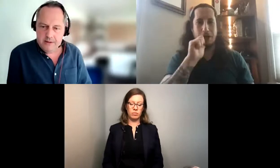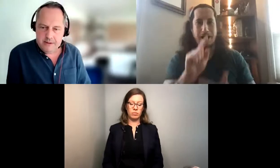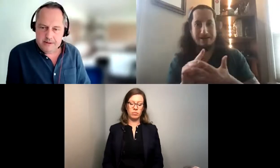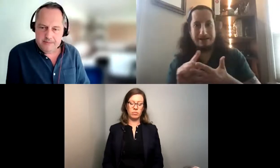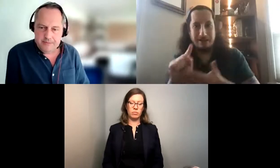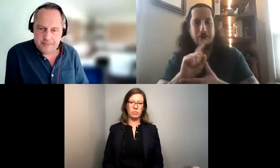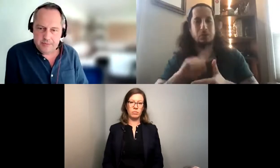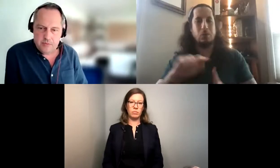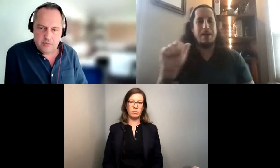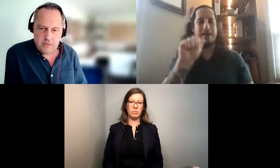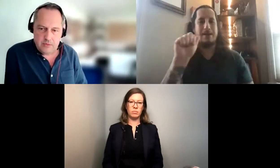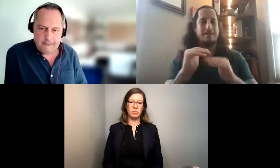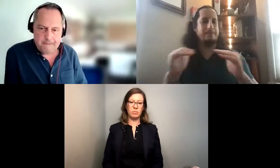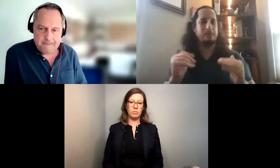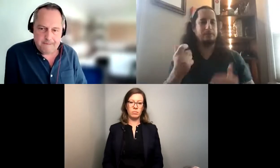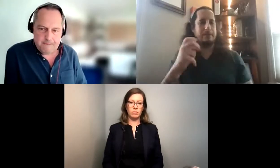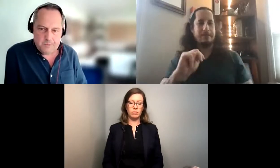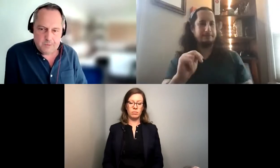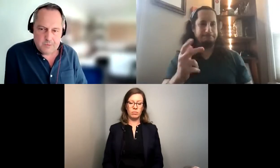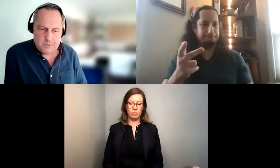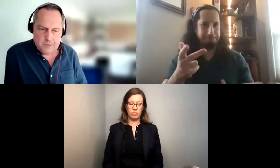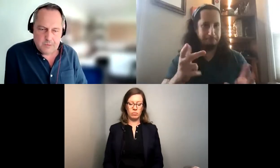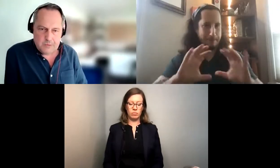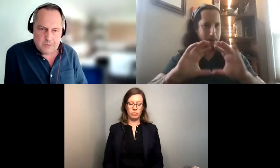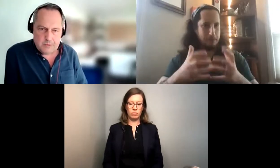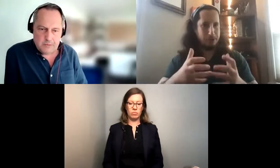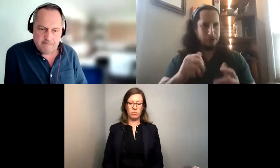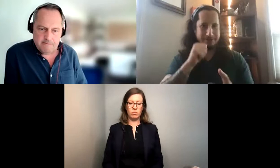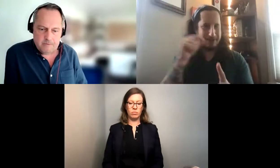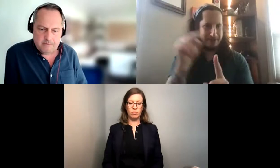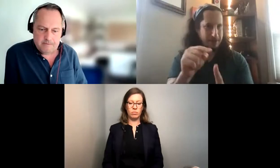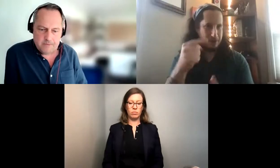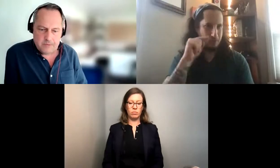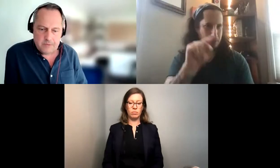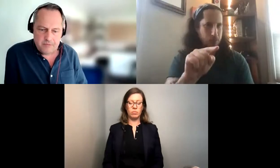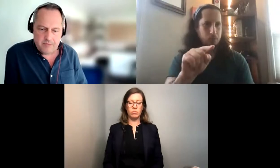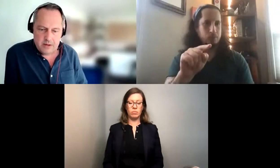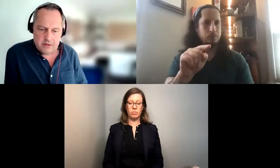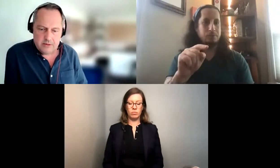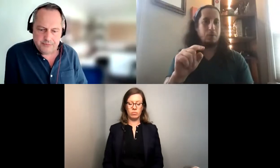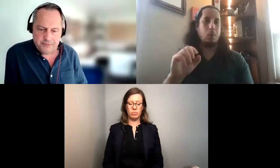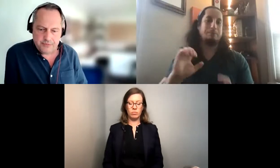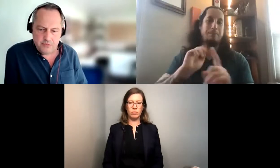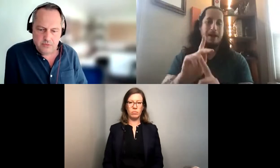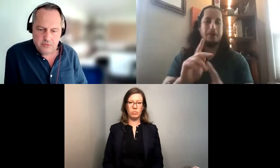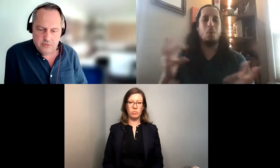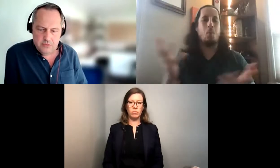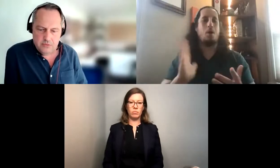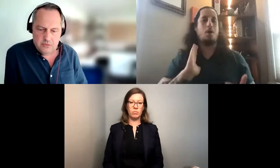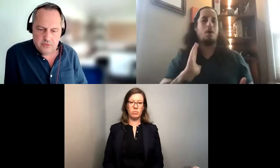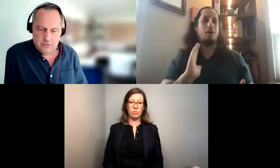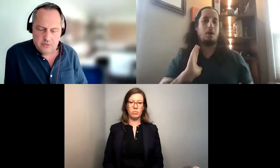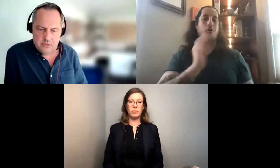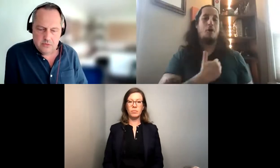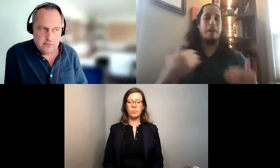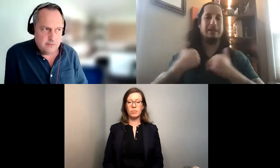expectations. And so if deaf kids are not achieving to that A level, and it seems that the population then would not be there for